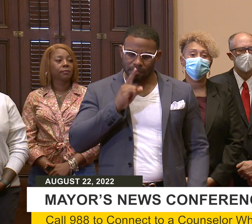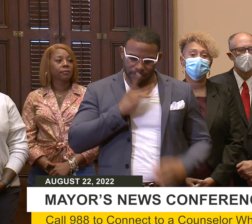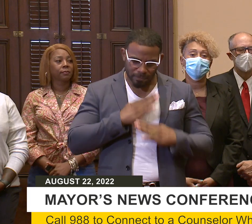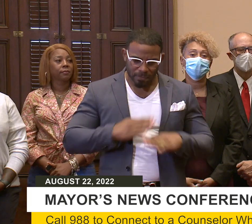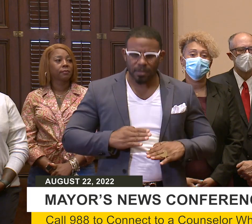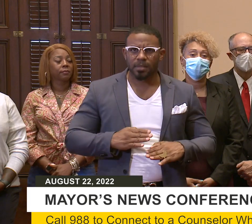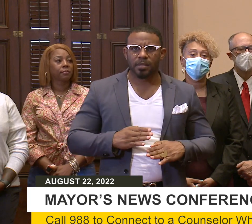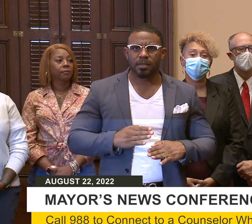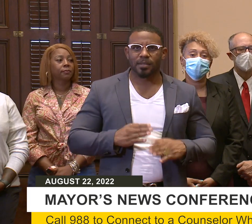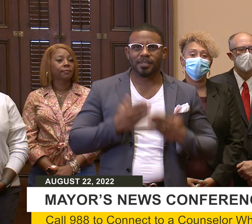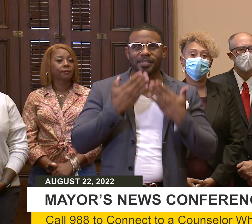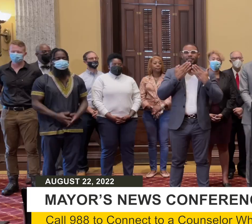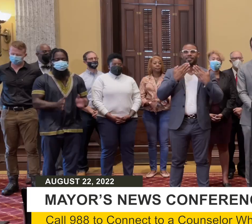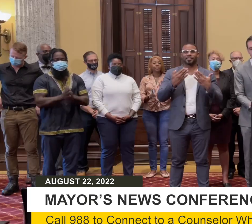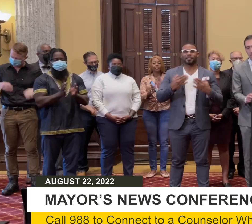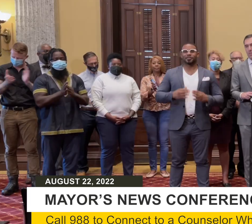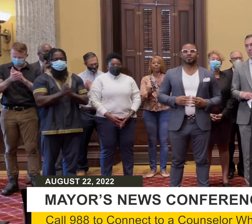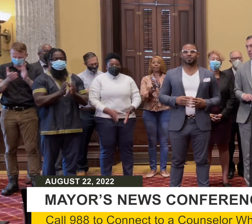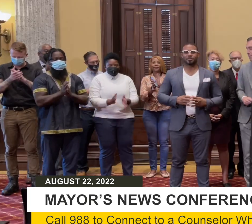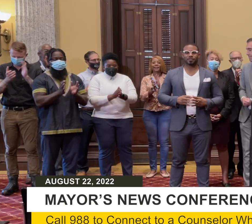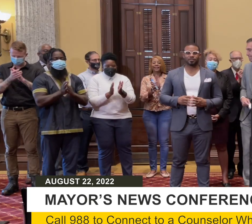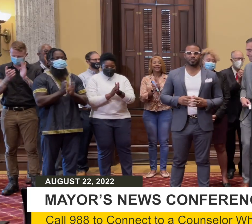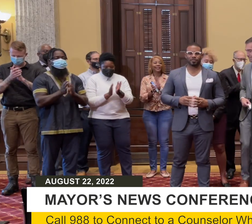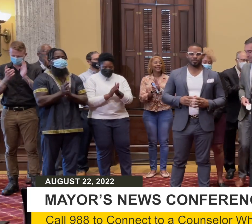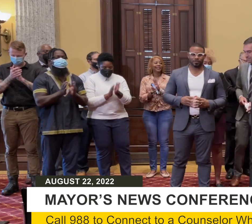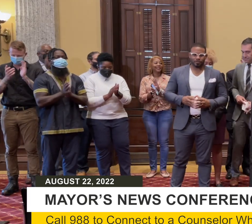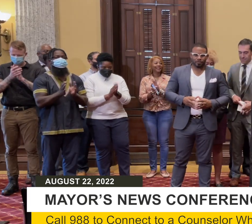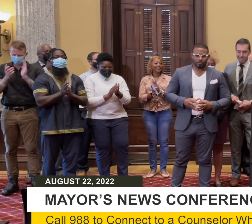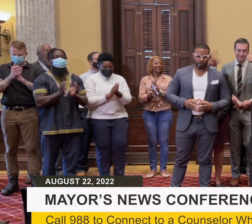silence. Thank you.